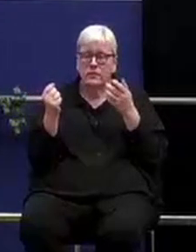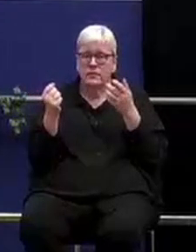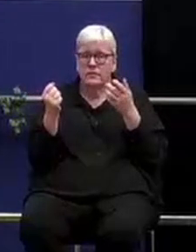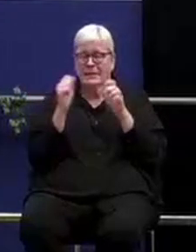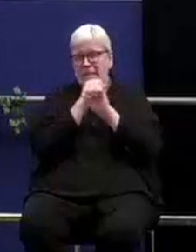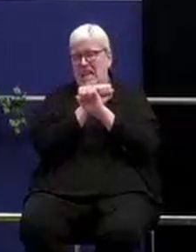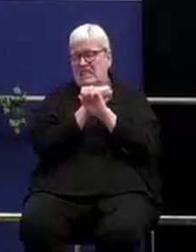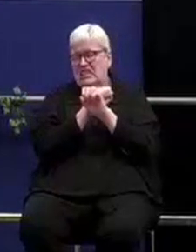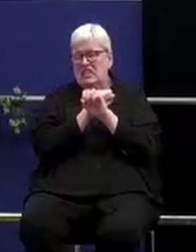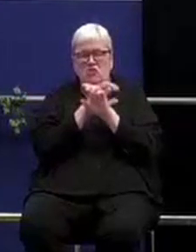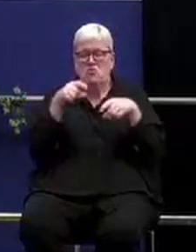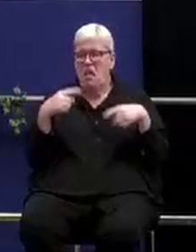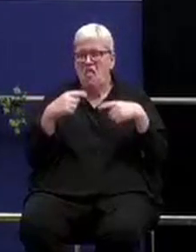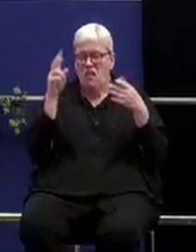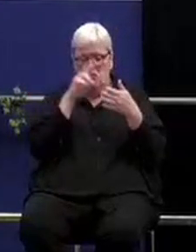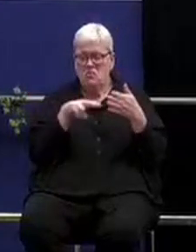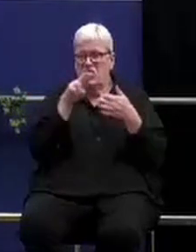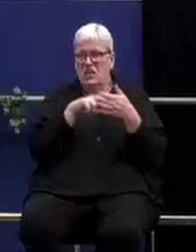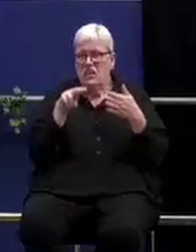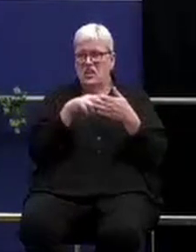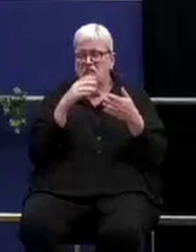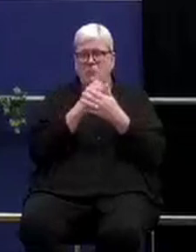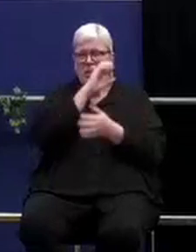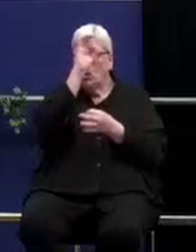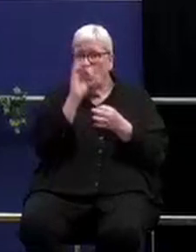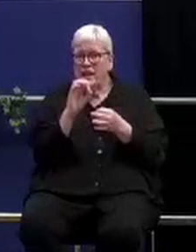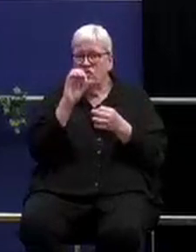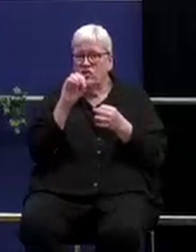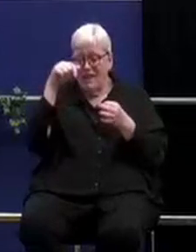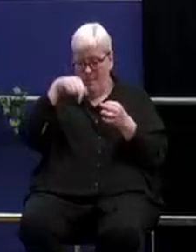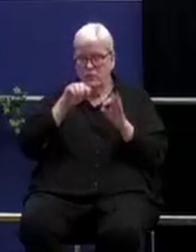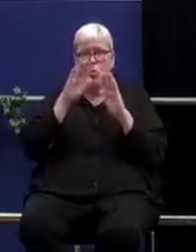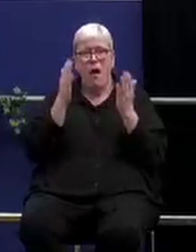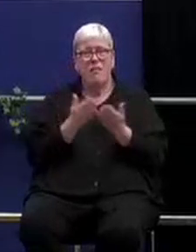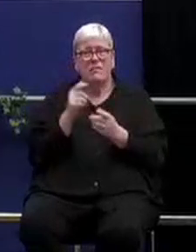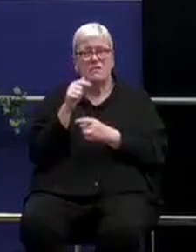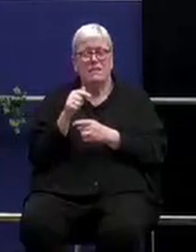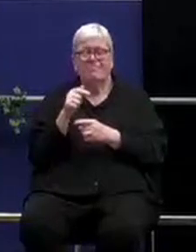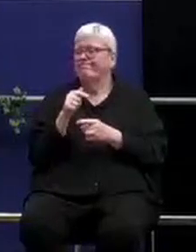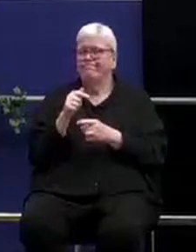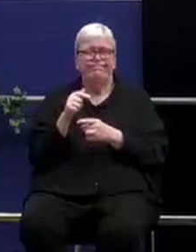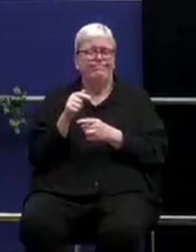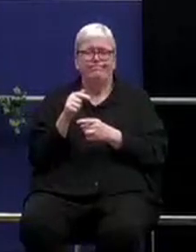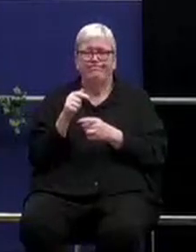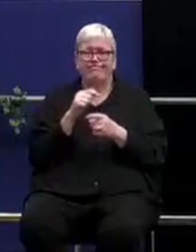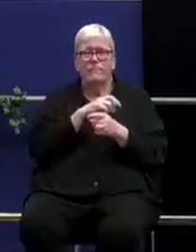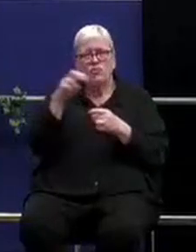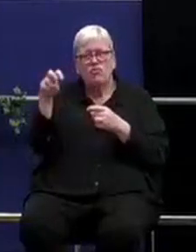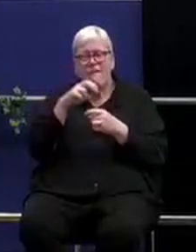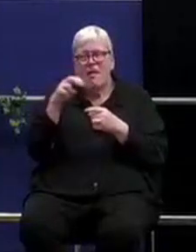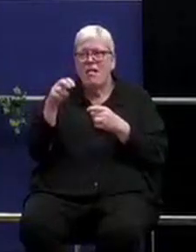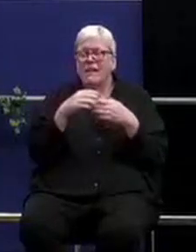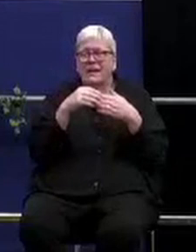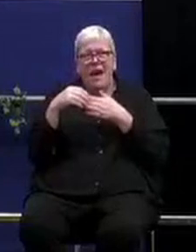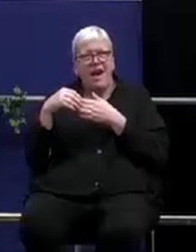shouldn't be reading anything that kind of that makes you question the world that you're living in. But the travel guides felt to me, I mean, I